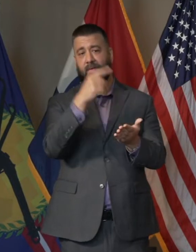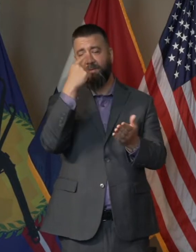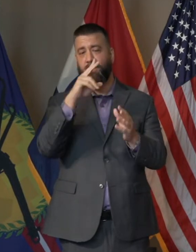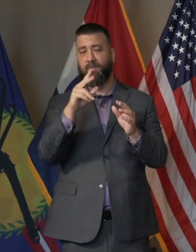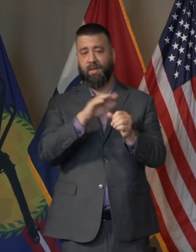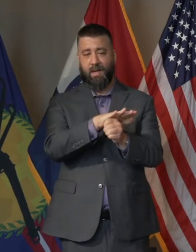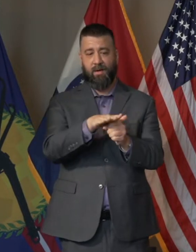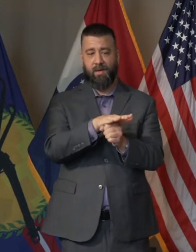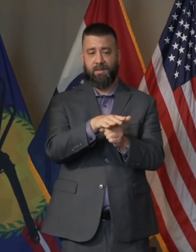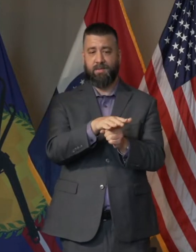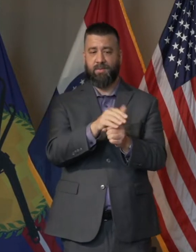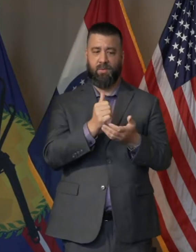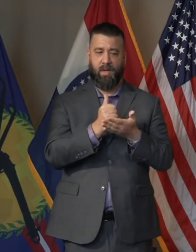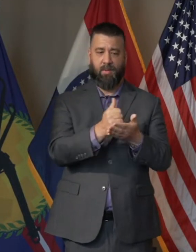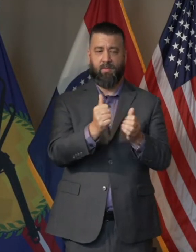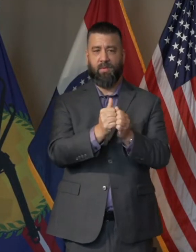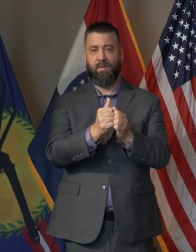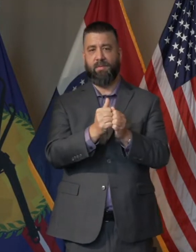to the pandemic.